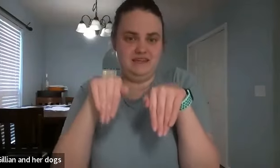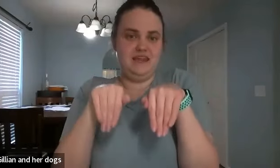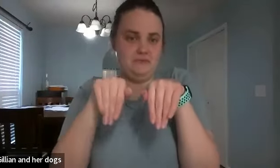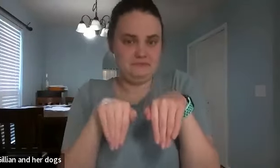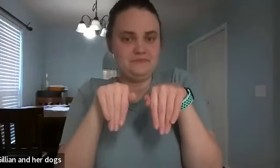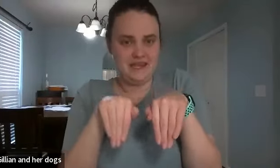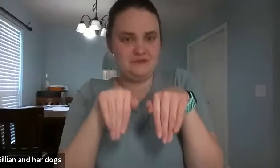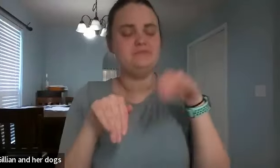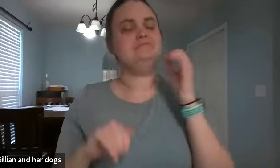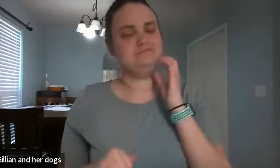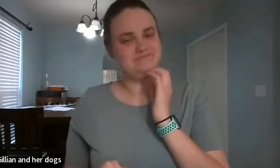Yeah. Kangaroo.